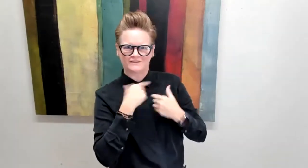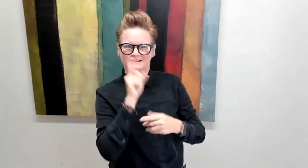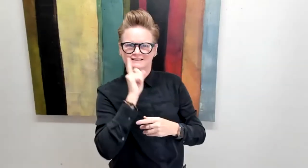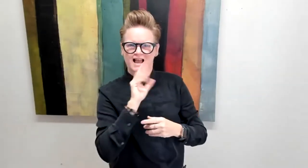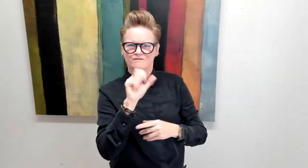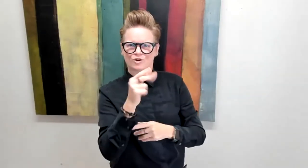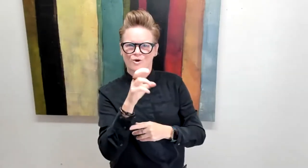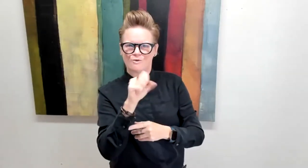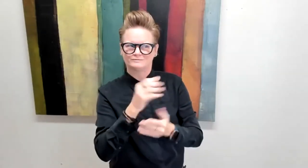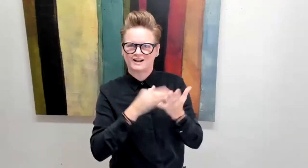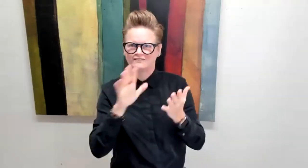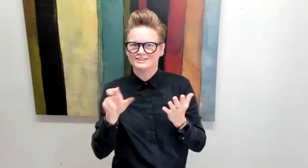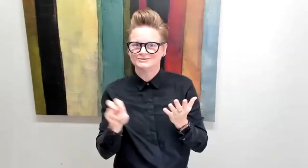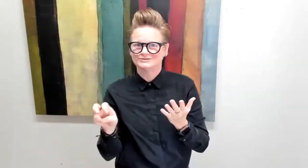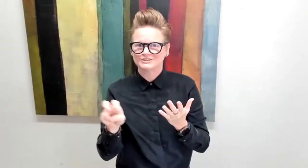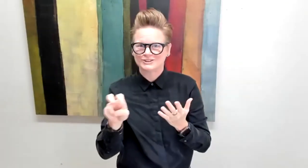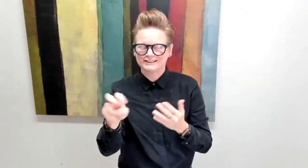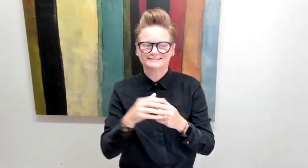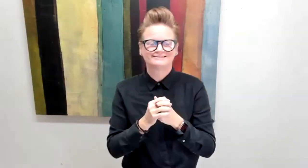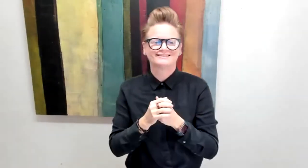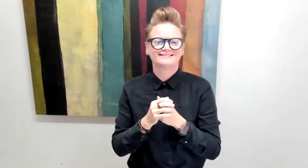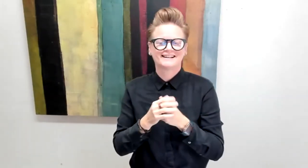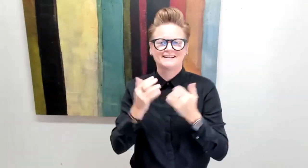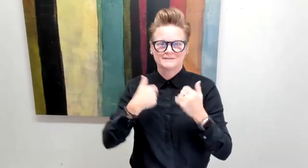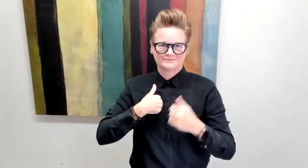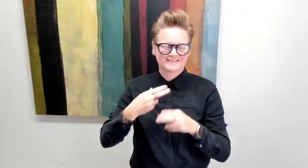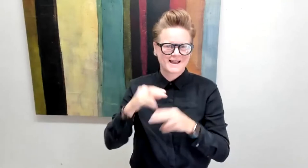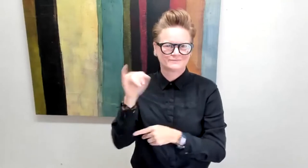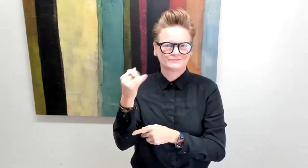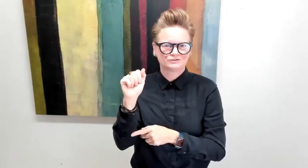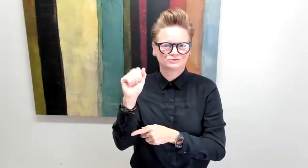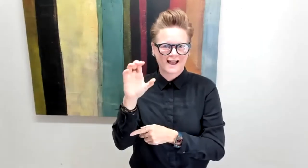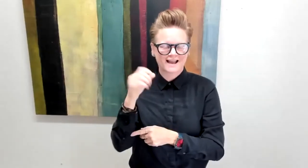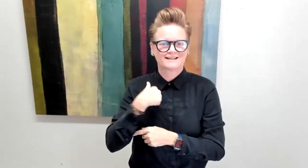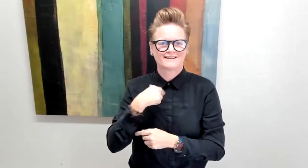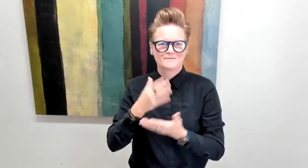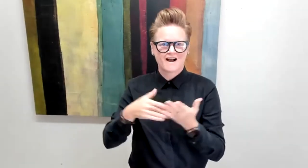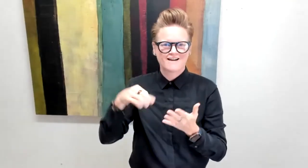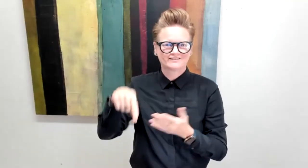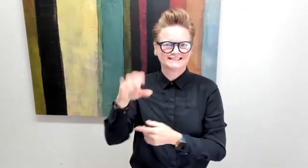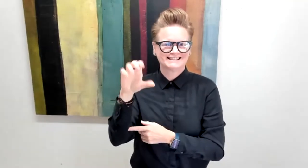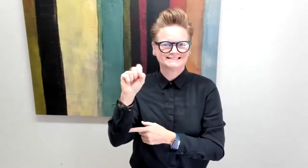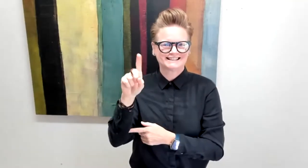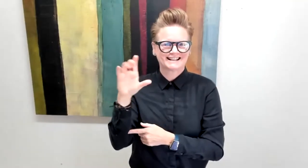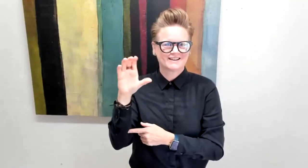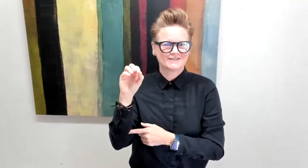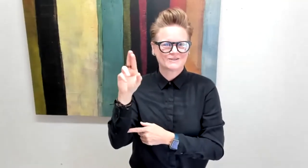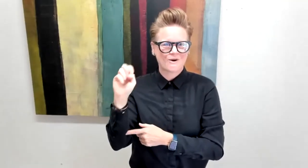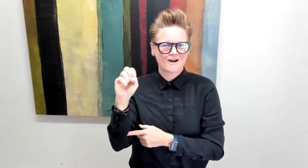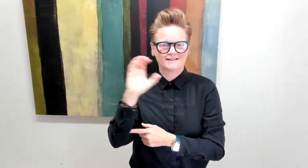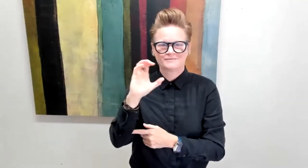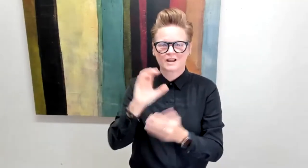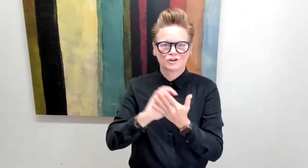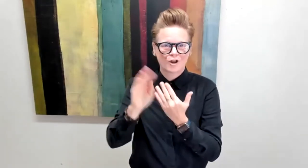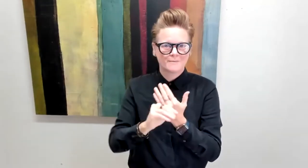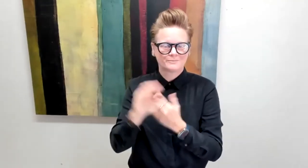will talk about their experiences as having deaf coaches as part of their journey. My name is Jack, and I'm